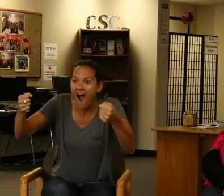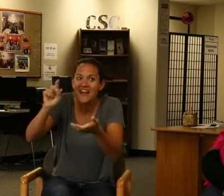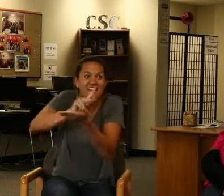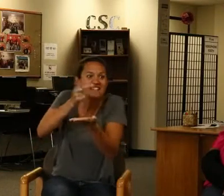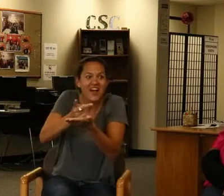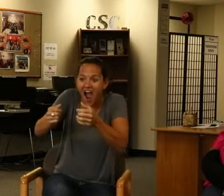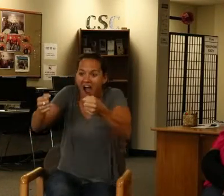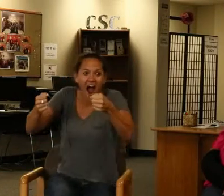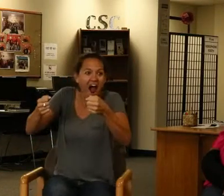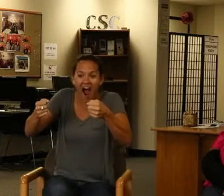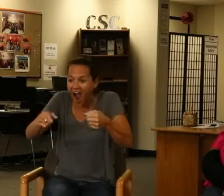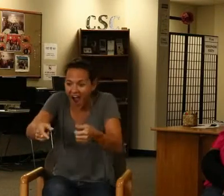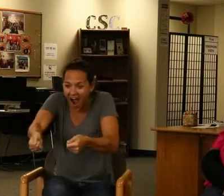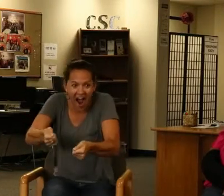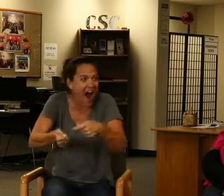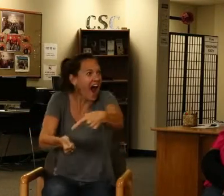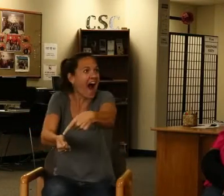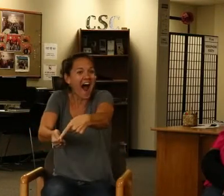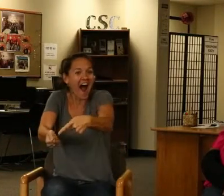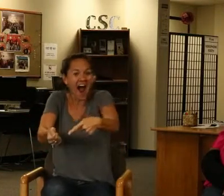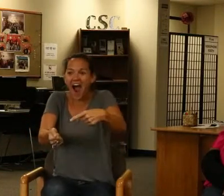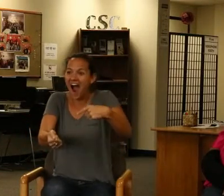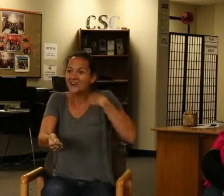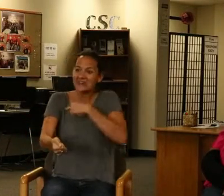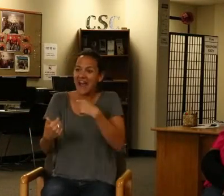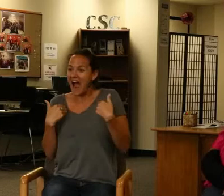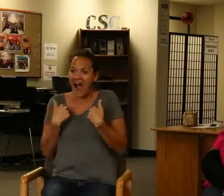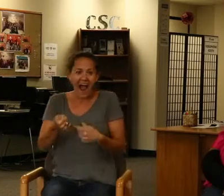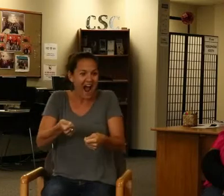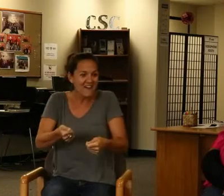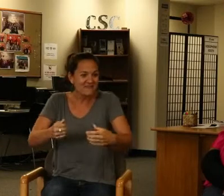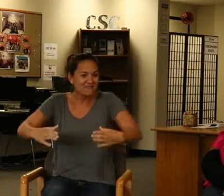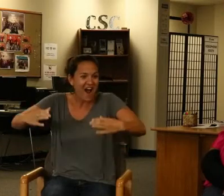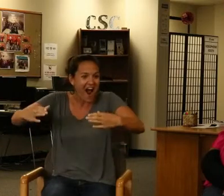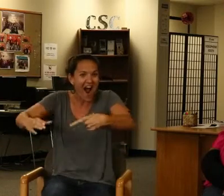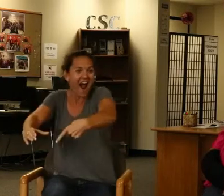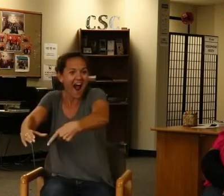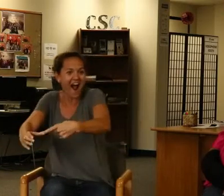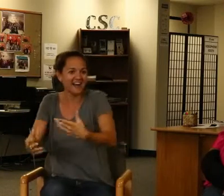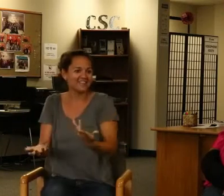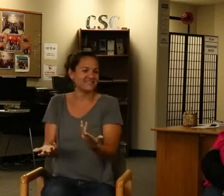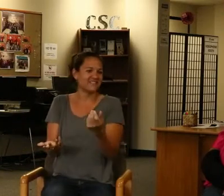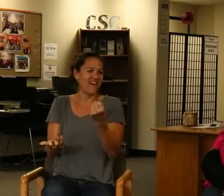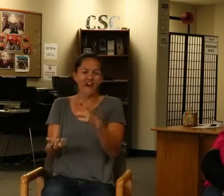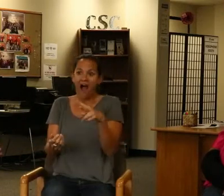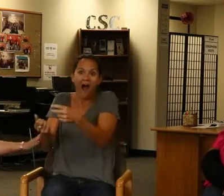walk around and be like, oh, the kitchen, I see the drawers, oh, look, the pan. We have this thing, we have the pot.